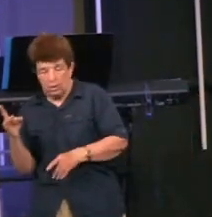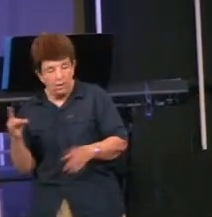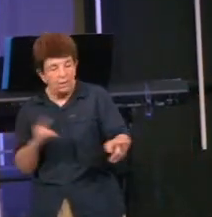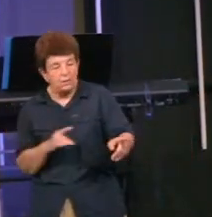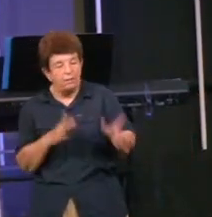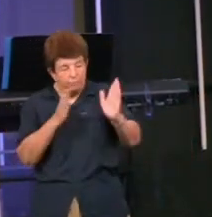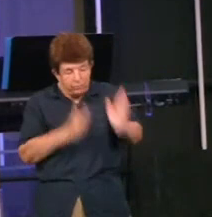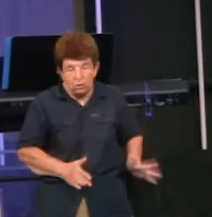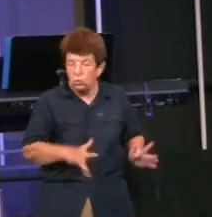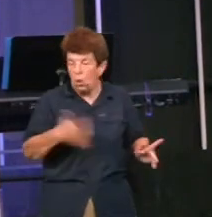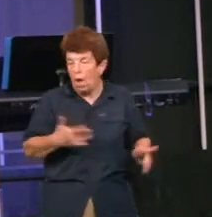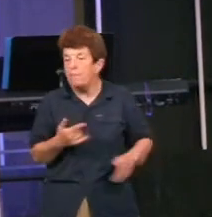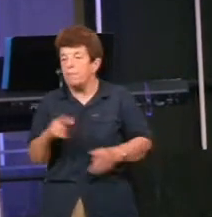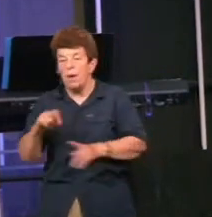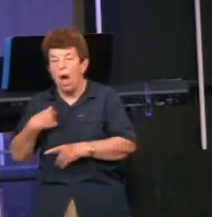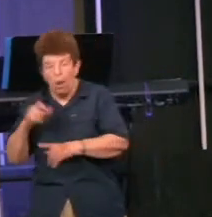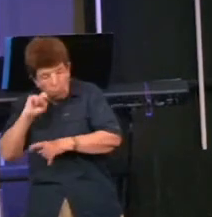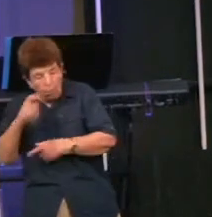life.